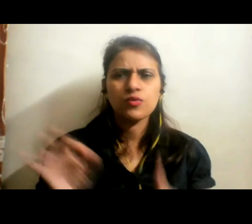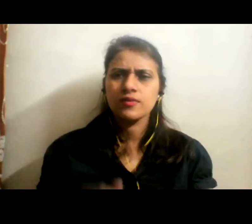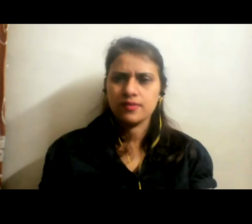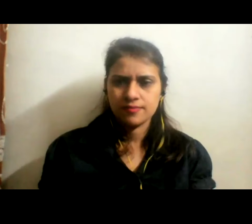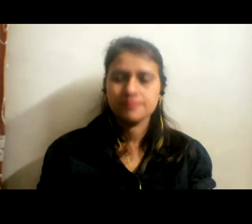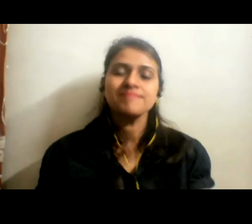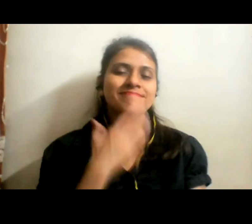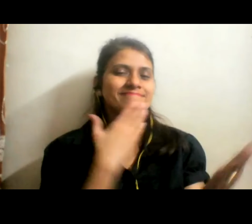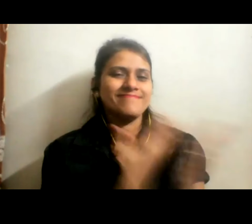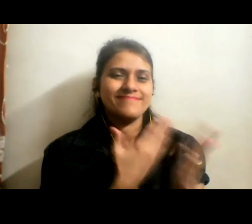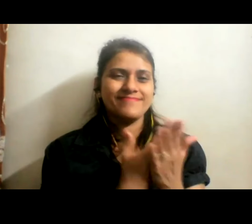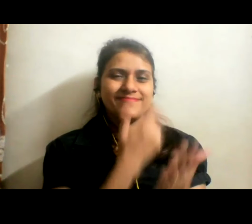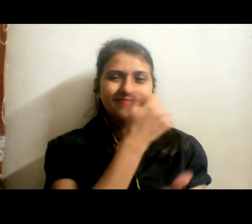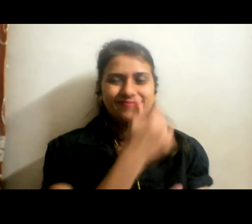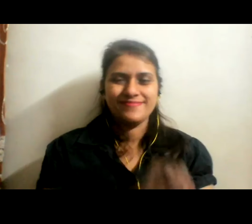thank you, ma'am. Yeah.